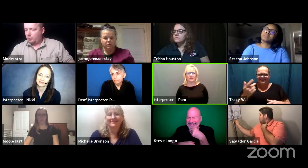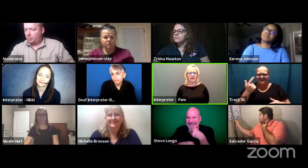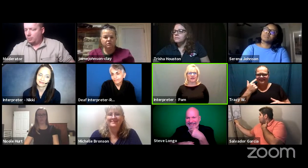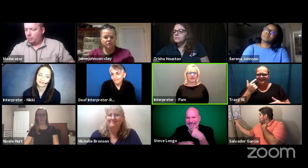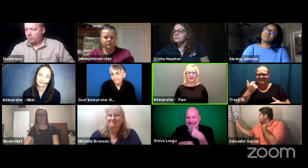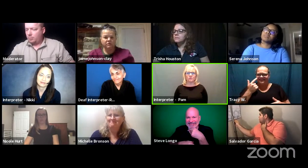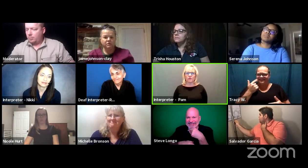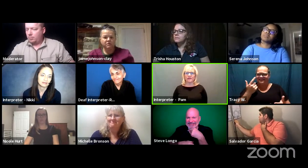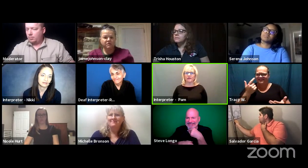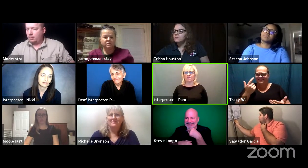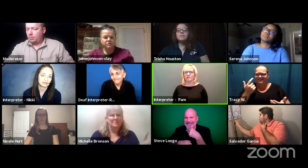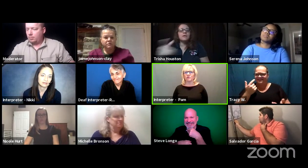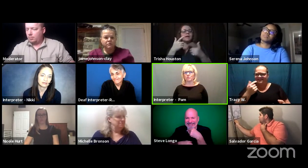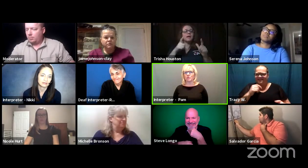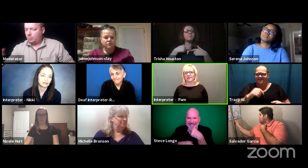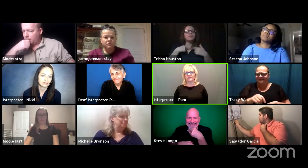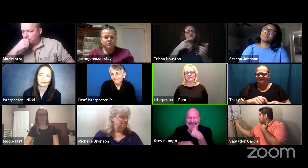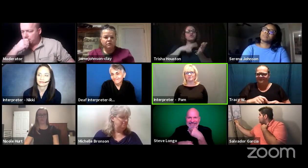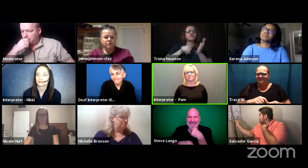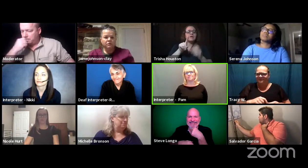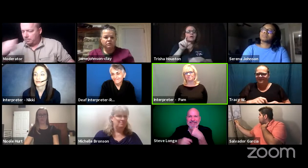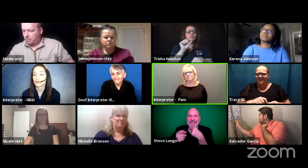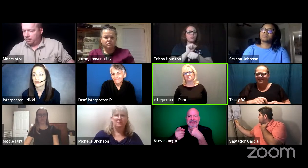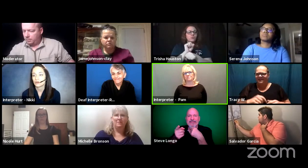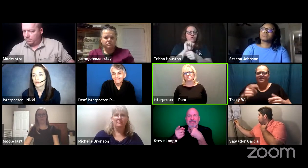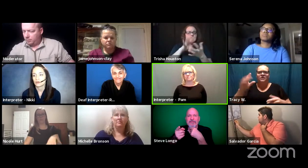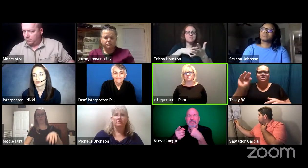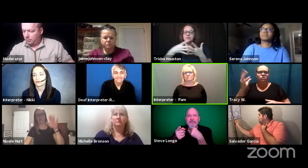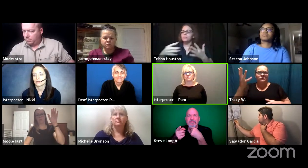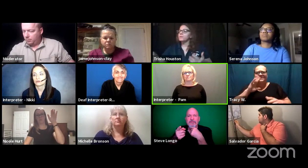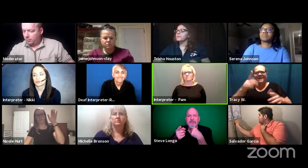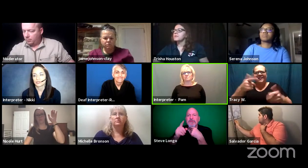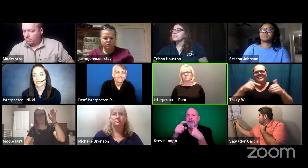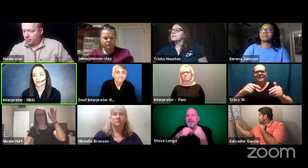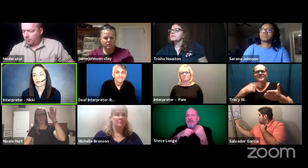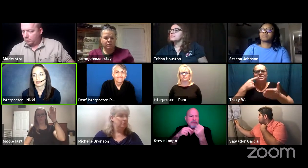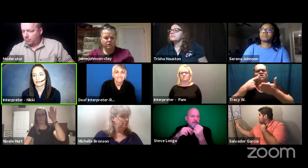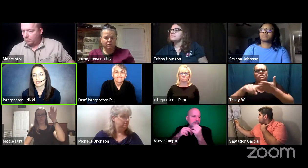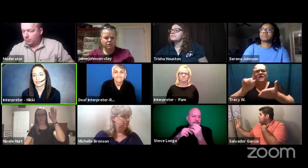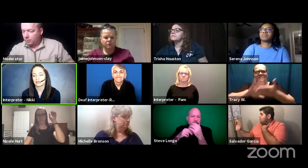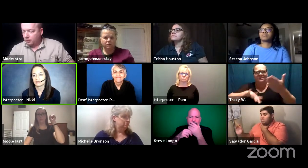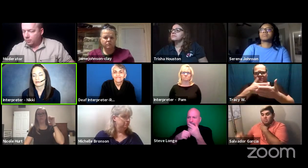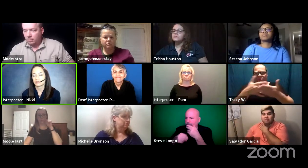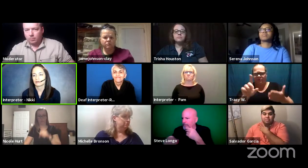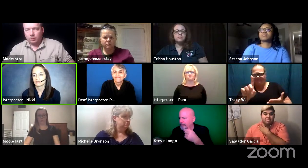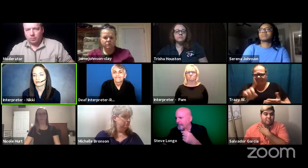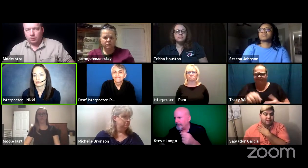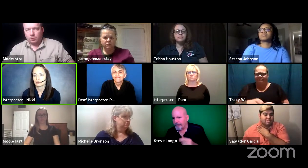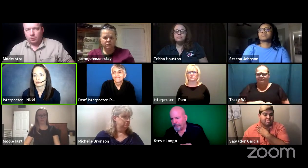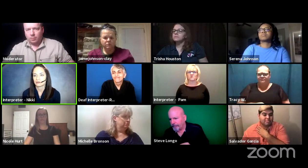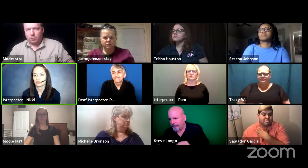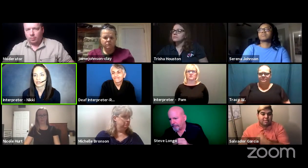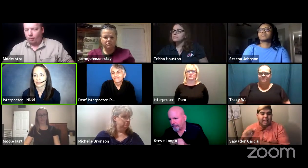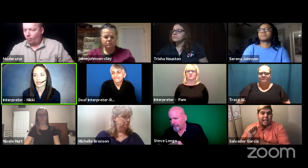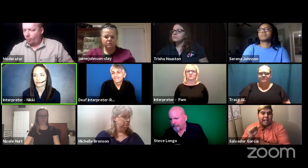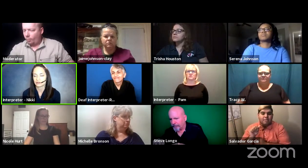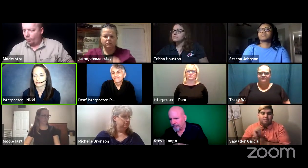Thinking ahead, when are those breaks? Trisha's saying, okay, let me look at a